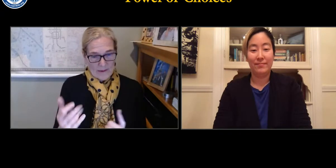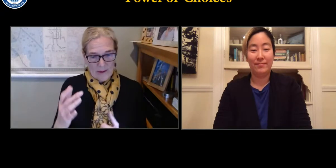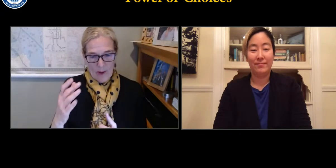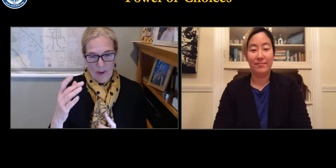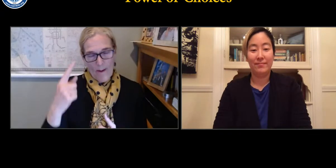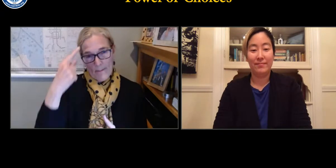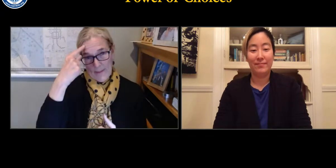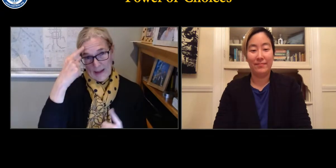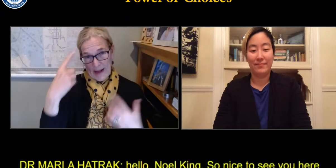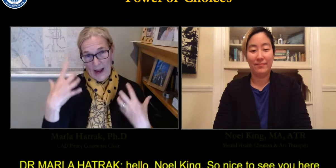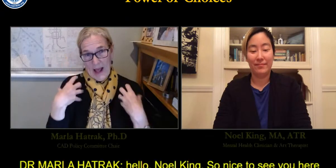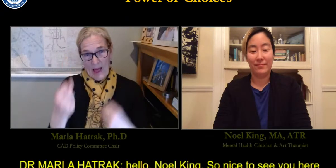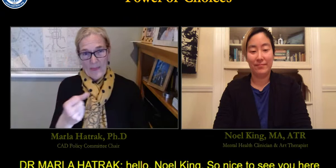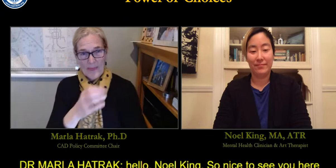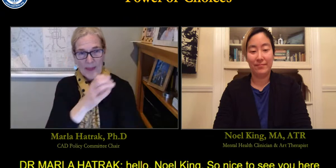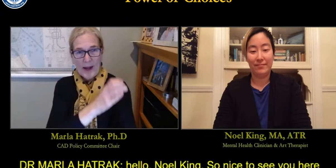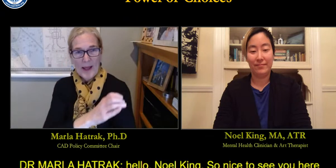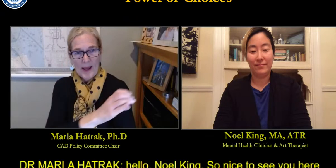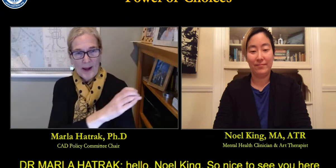our speaker tonight.